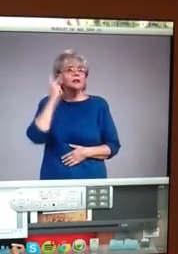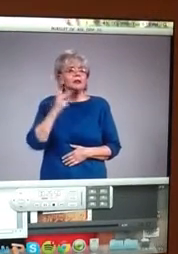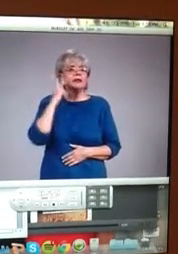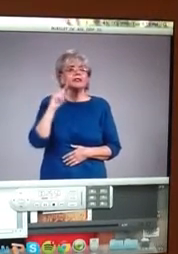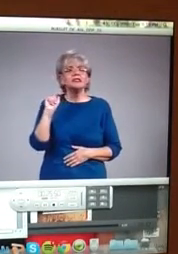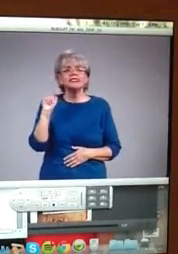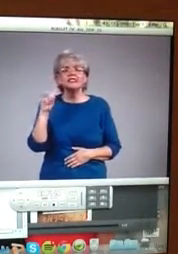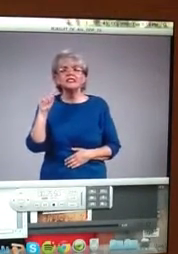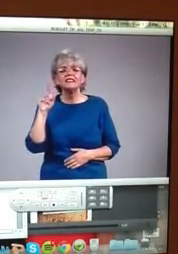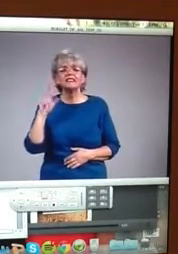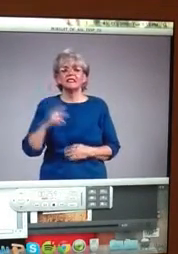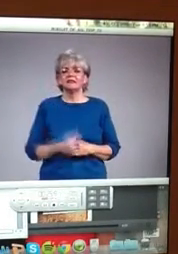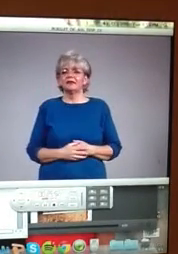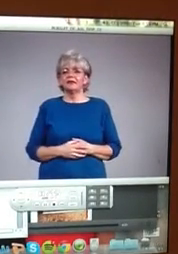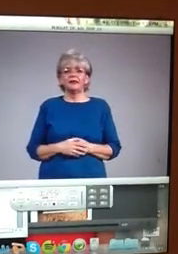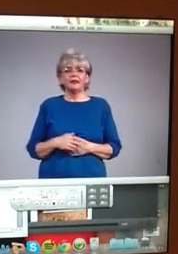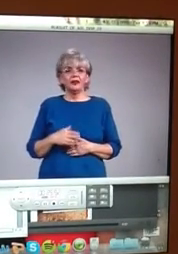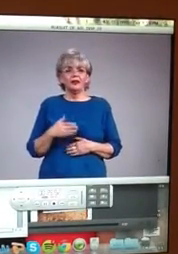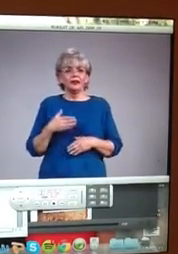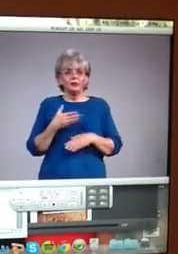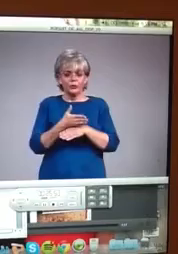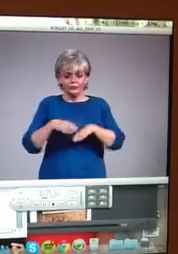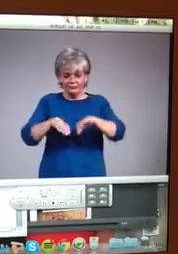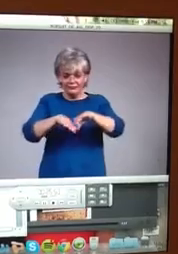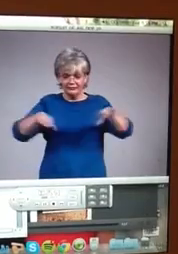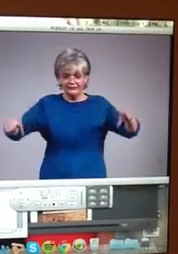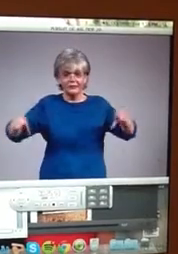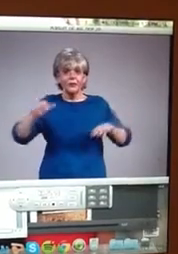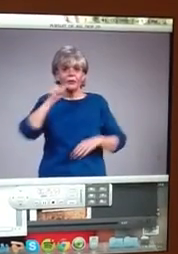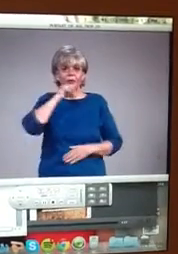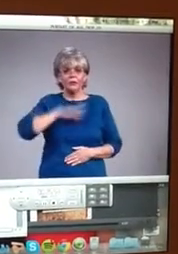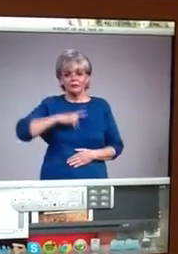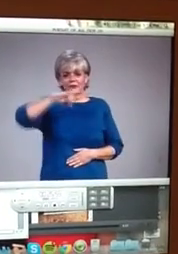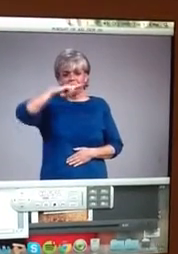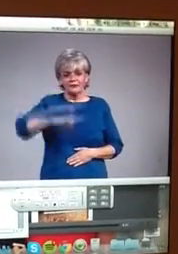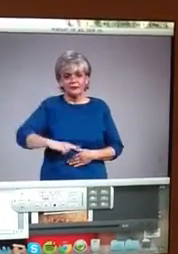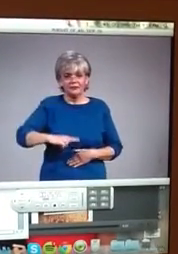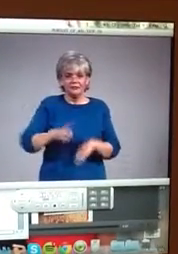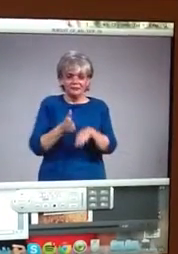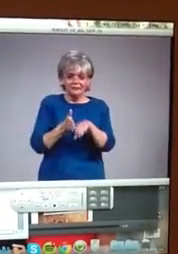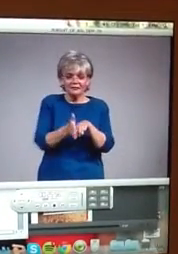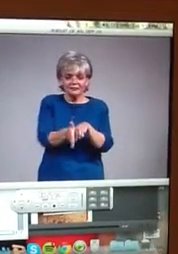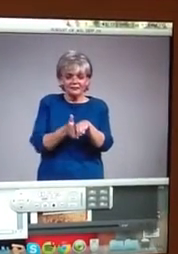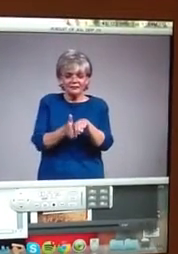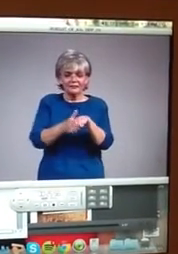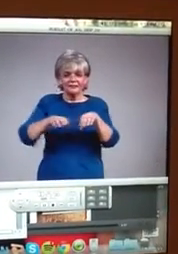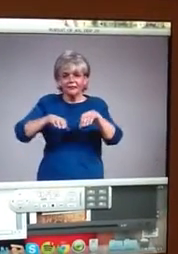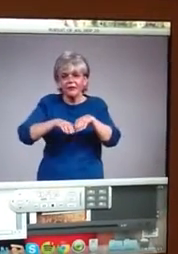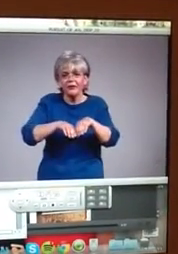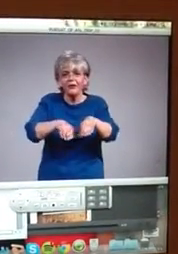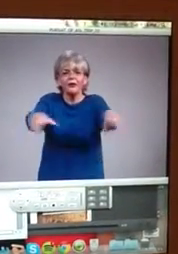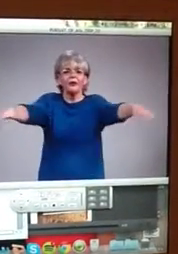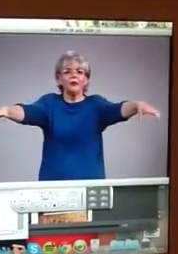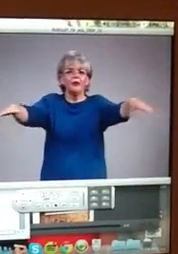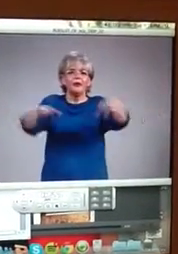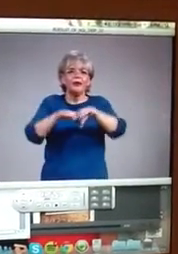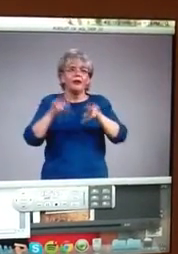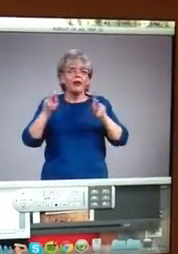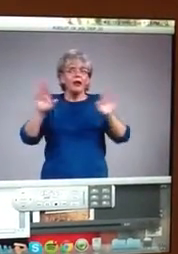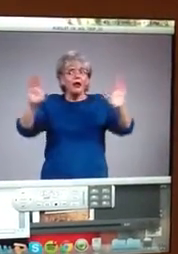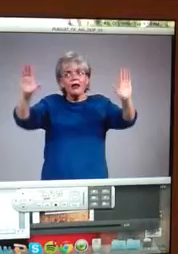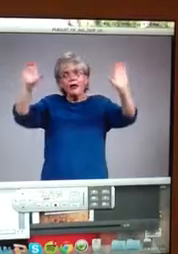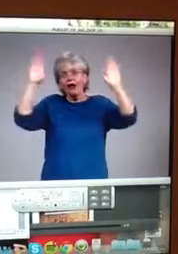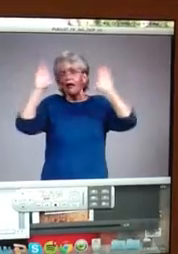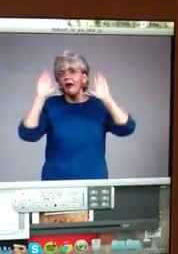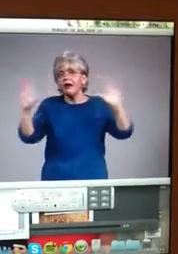So magicians, you'll watch them on TV, they have that wooden box, there's a woman laying in it, and he's